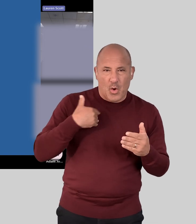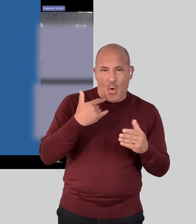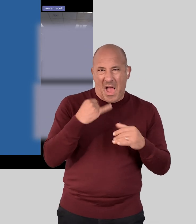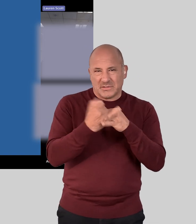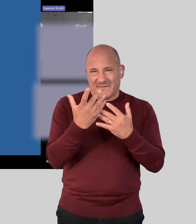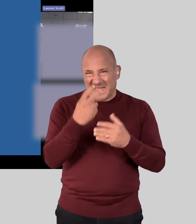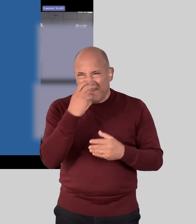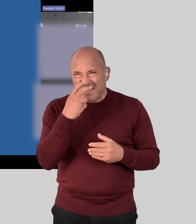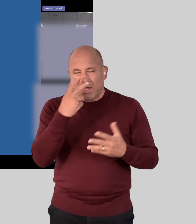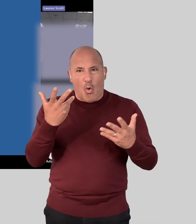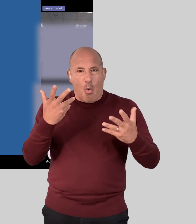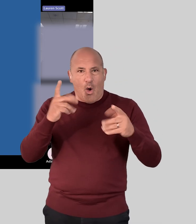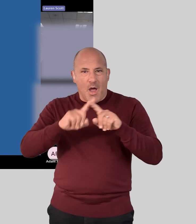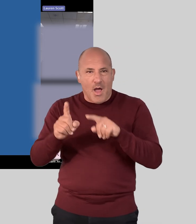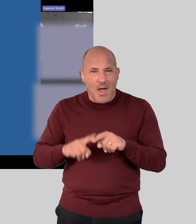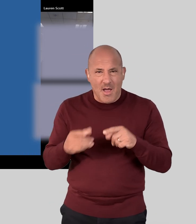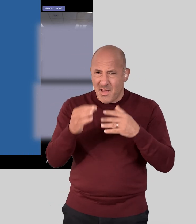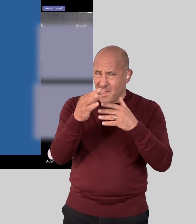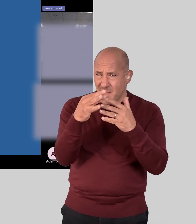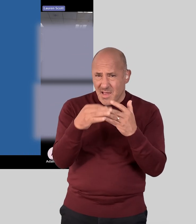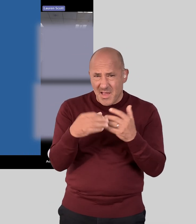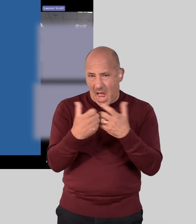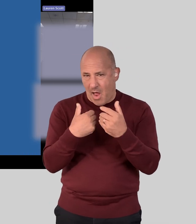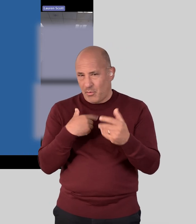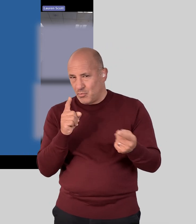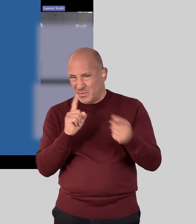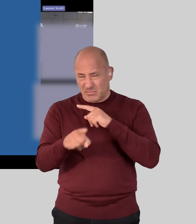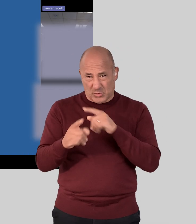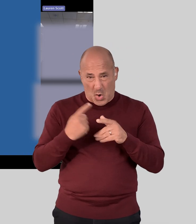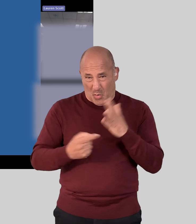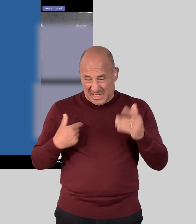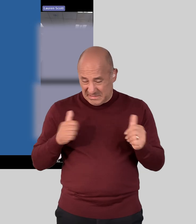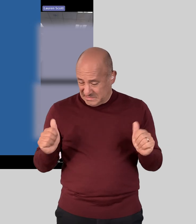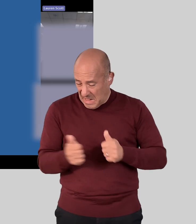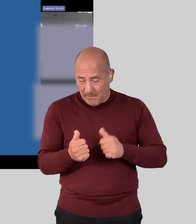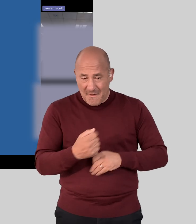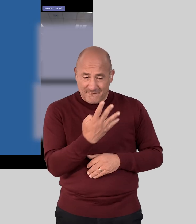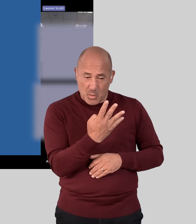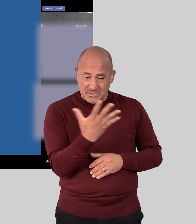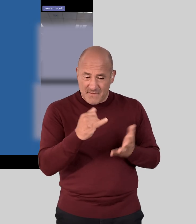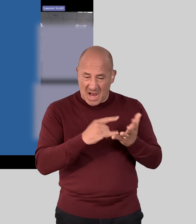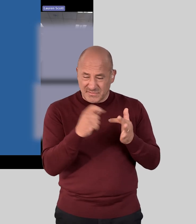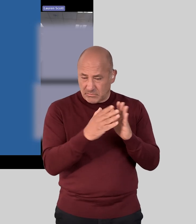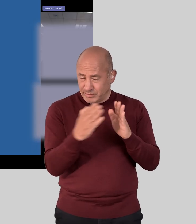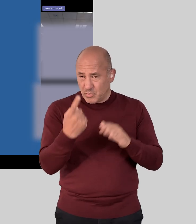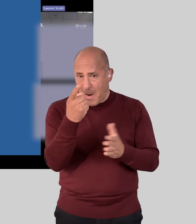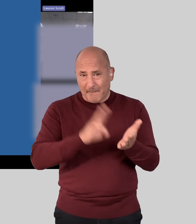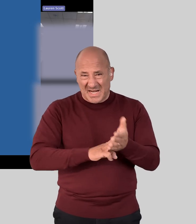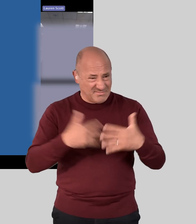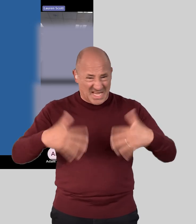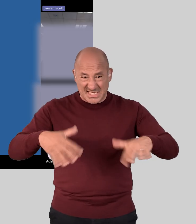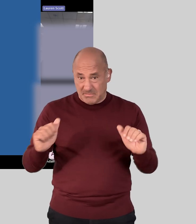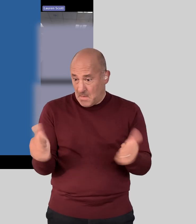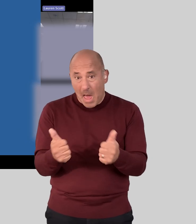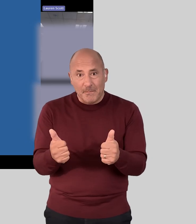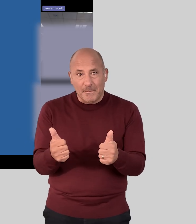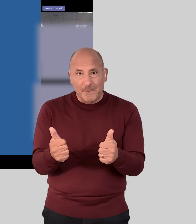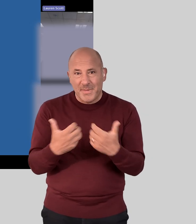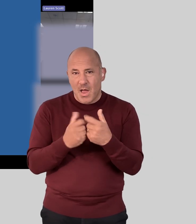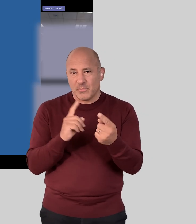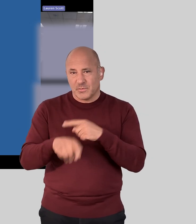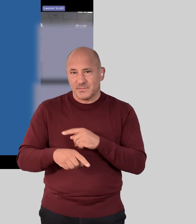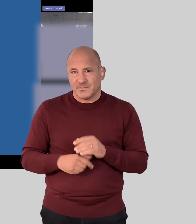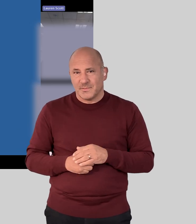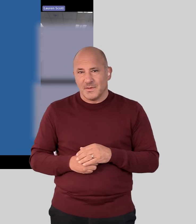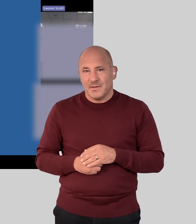many elements that go into how you respond to your opponent in that, like say 45 seconds to a minute. And